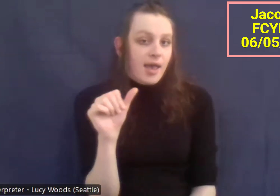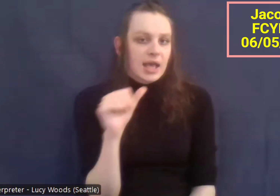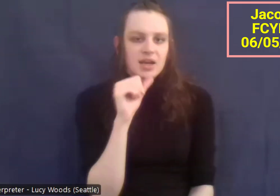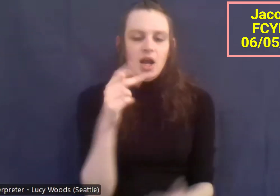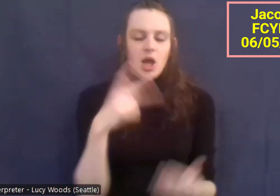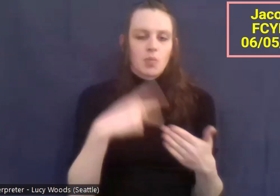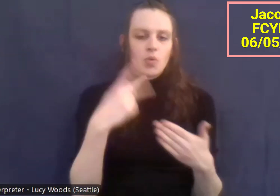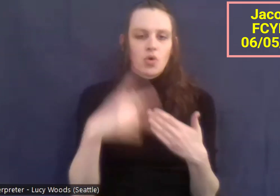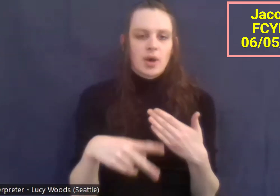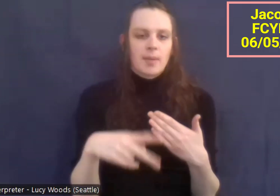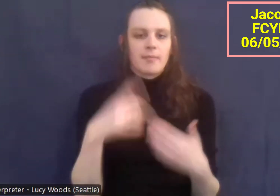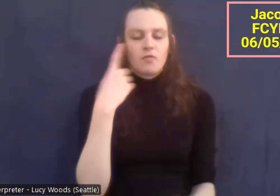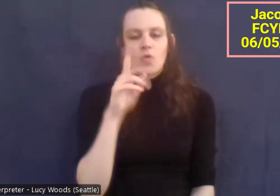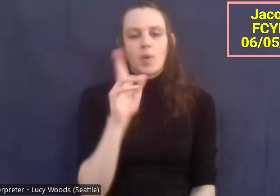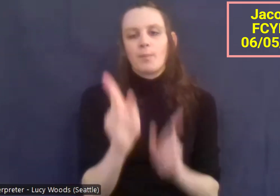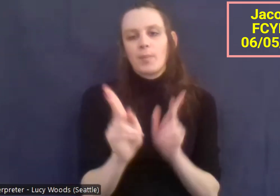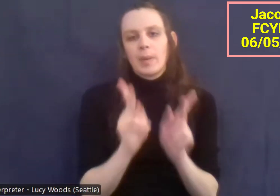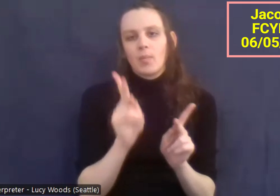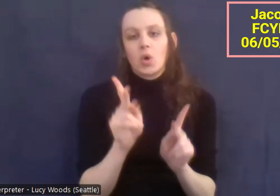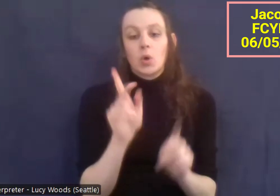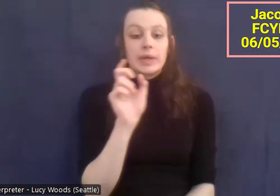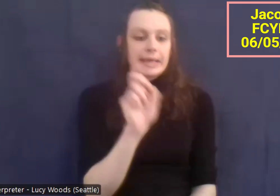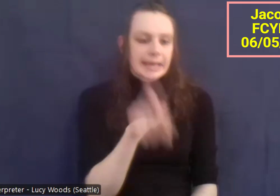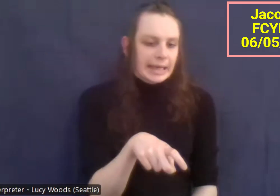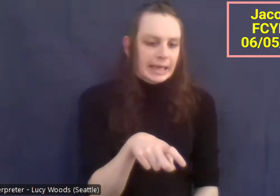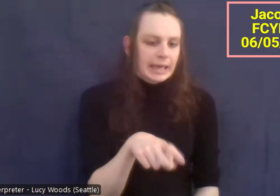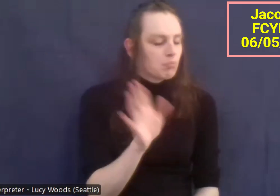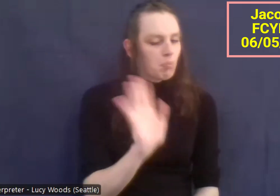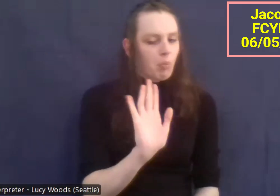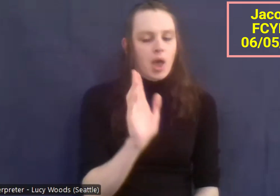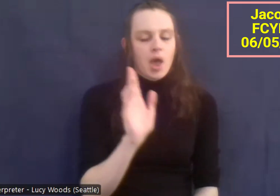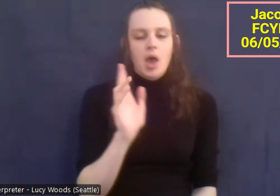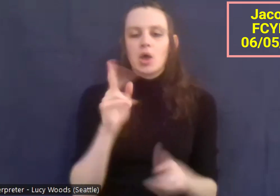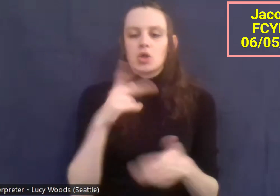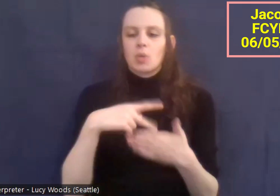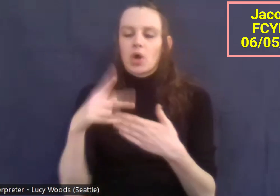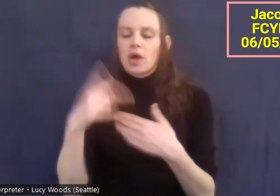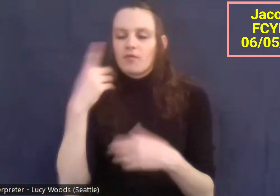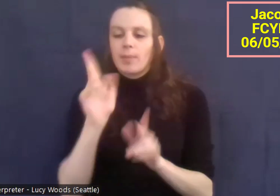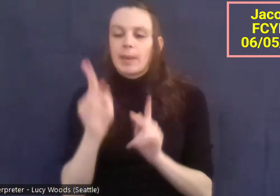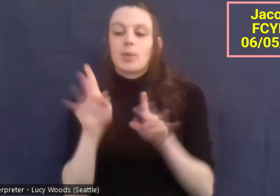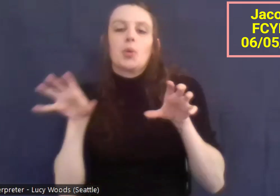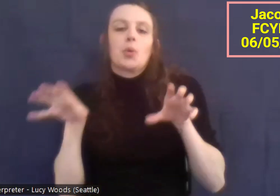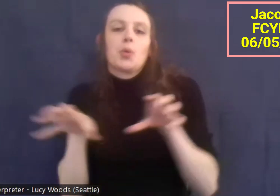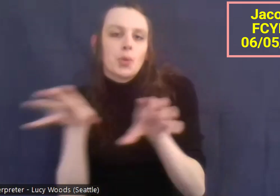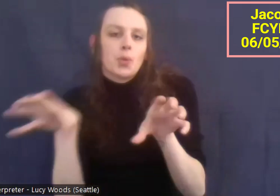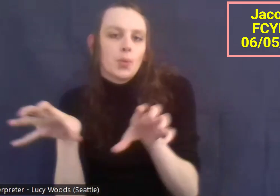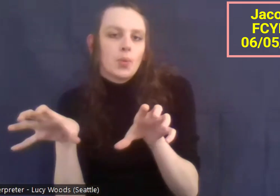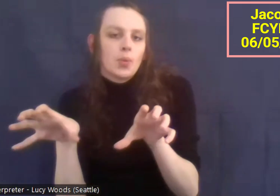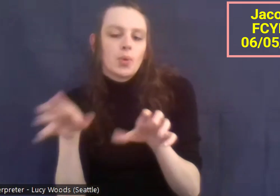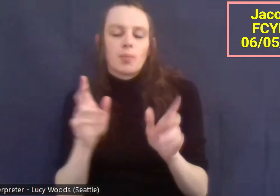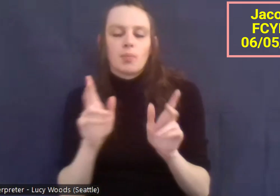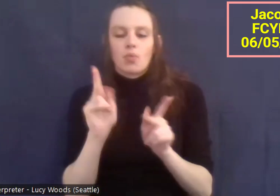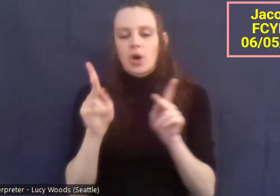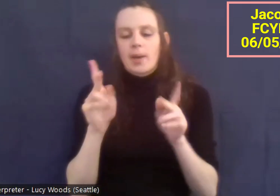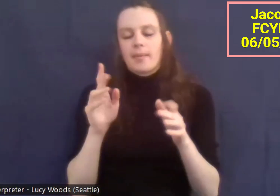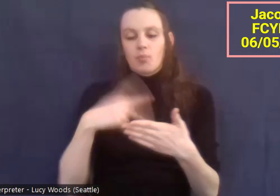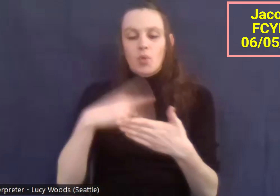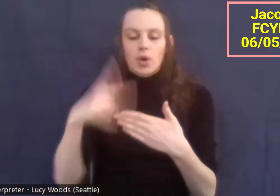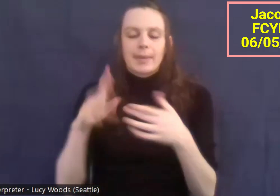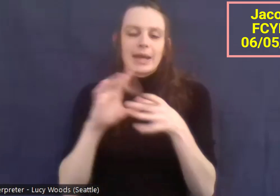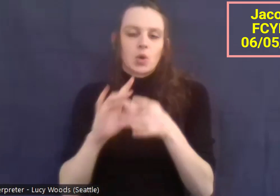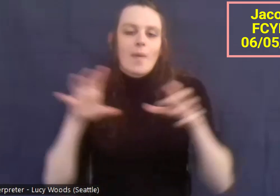it. It is not a program for people who need it. It is a program for people who do it. It is a program of action. And without